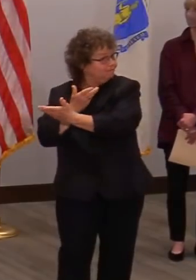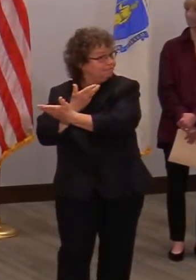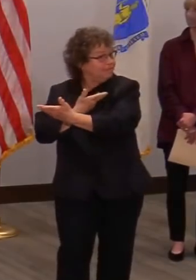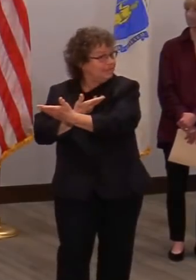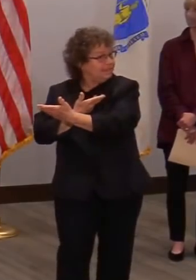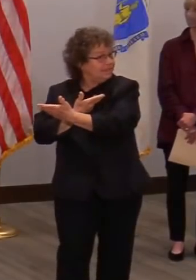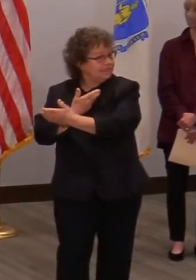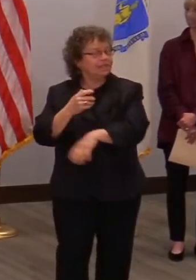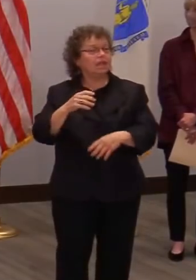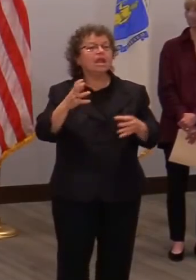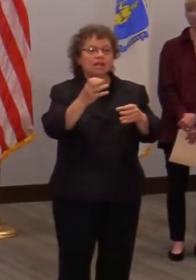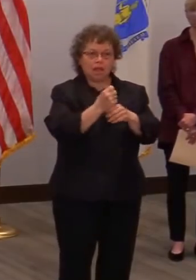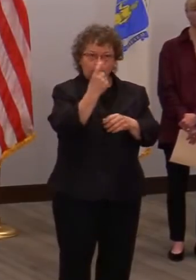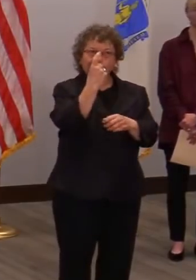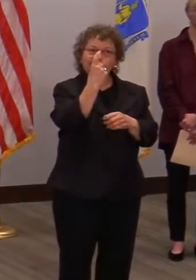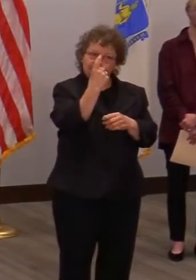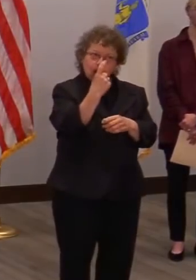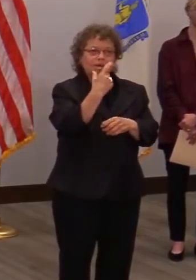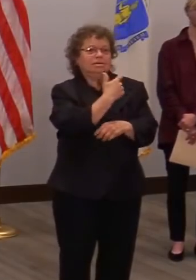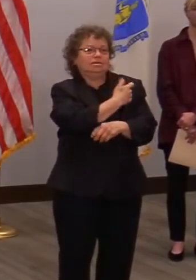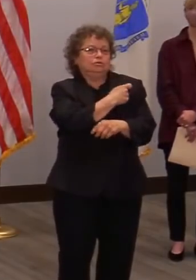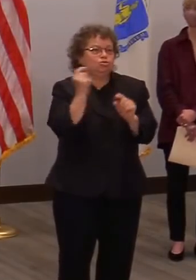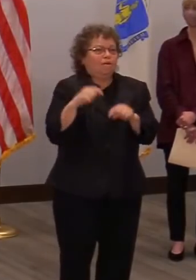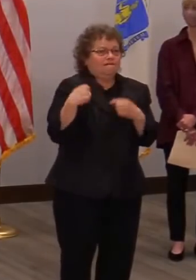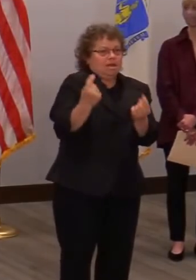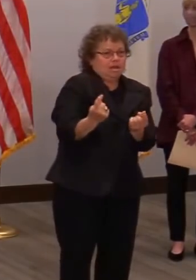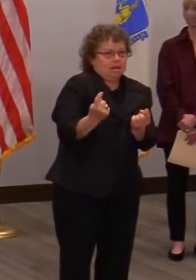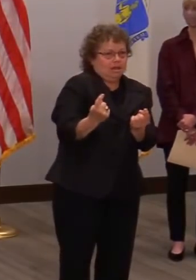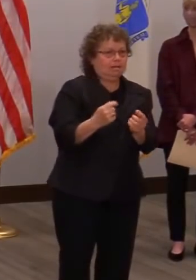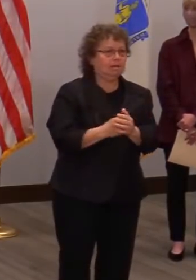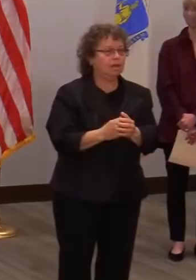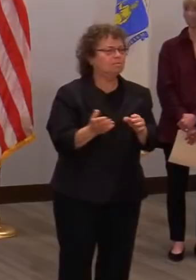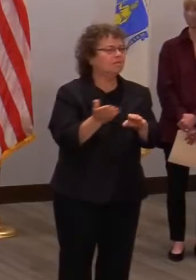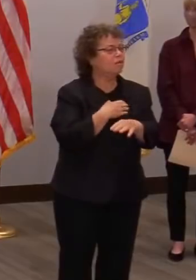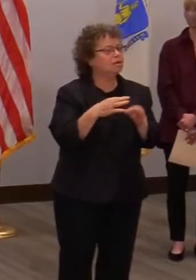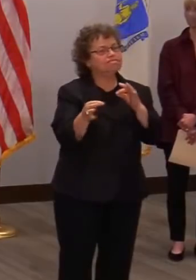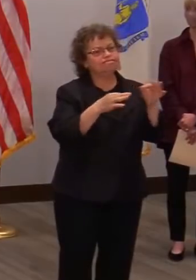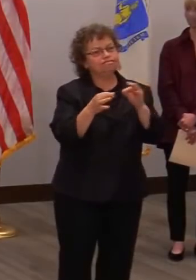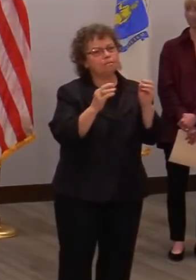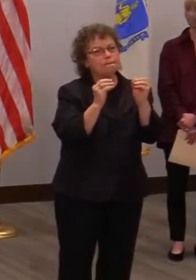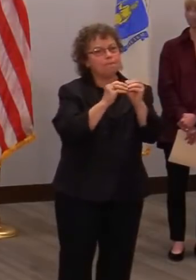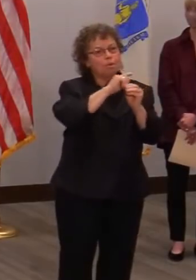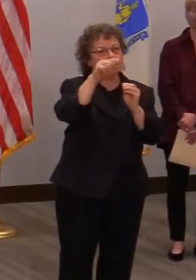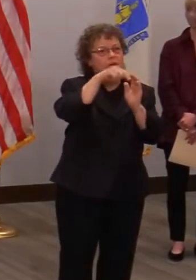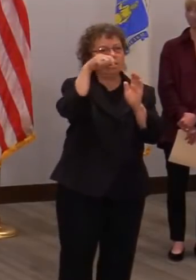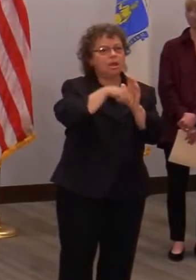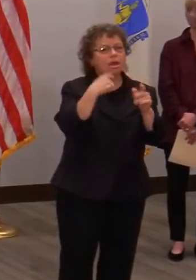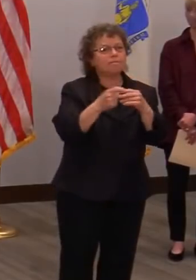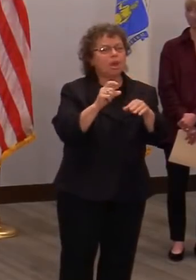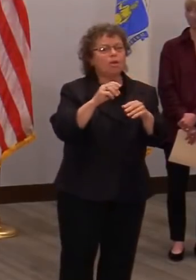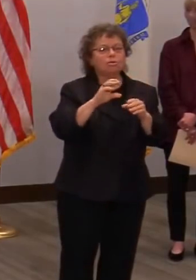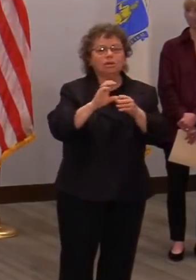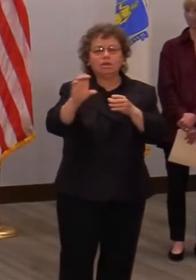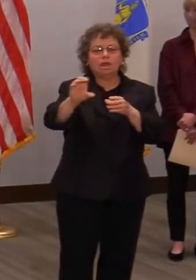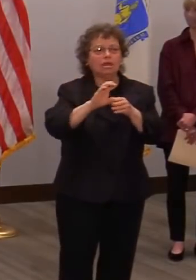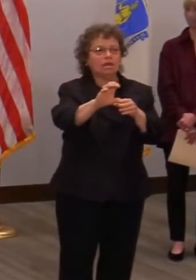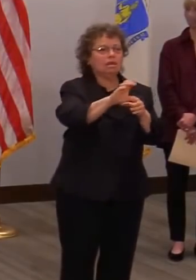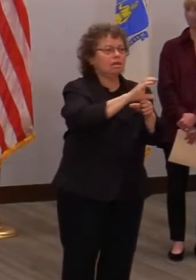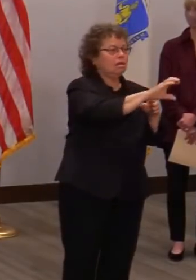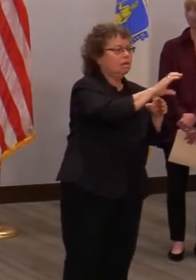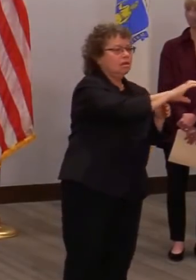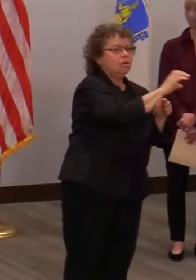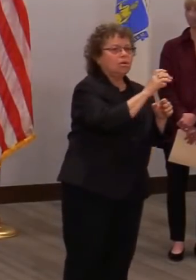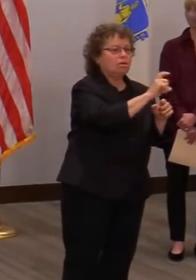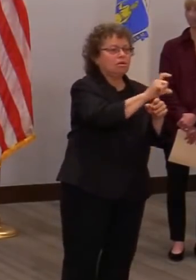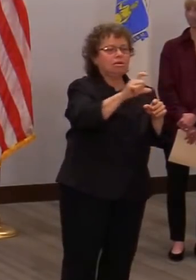at least one dose. Before I get into more detail on the allocations for this week, I do want to talk a